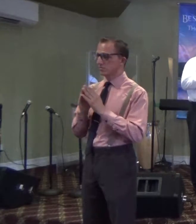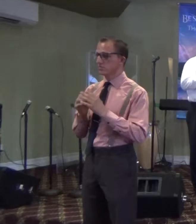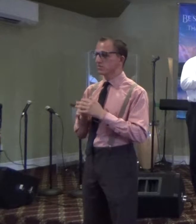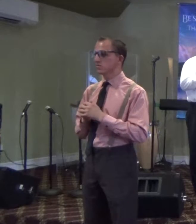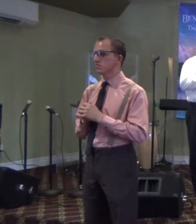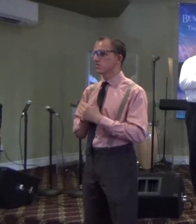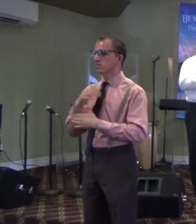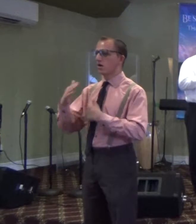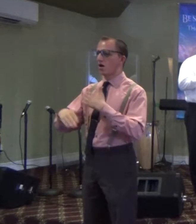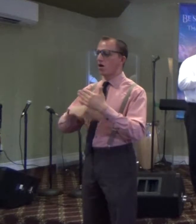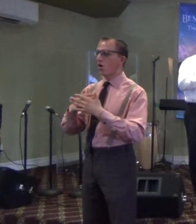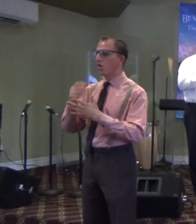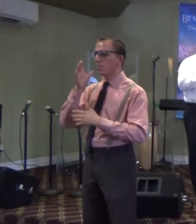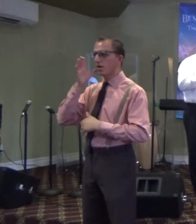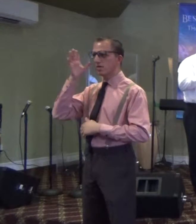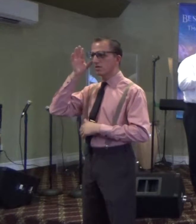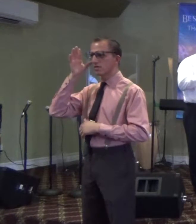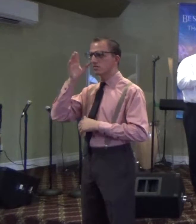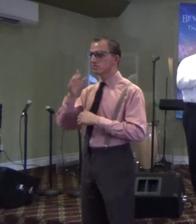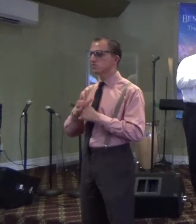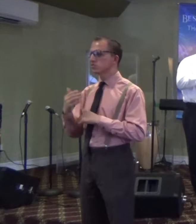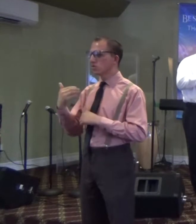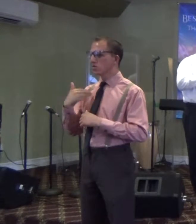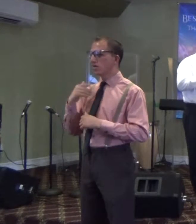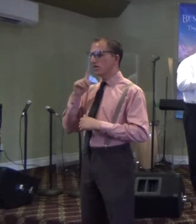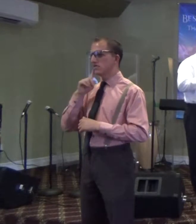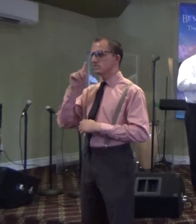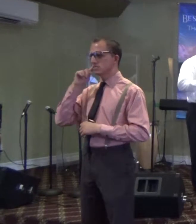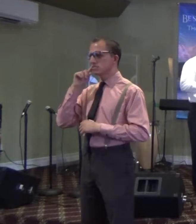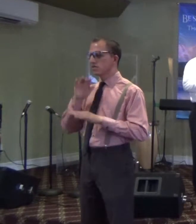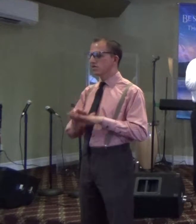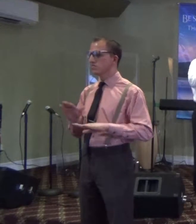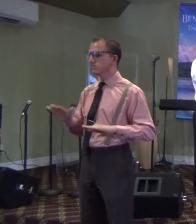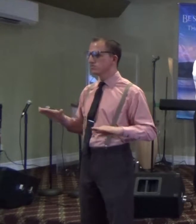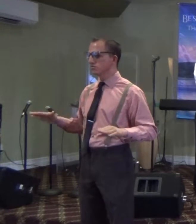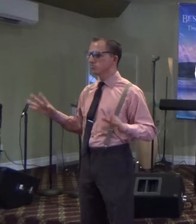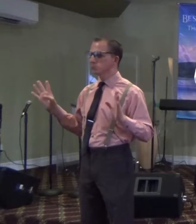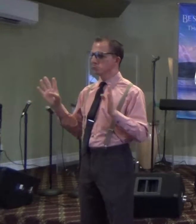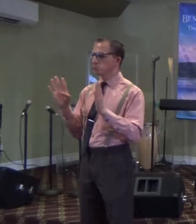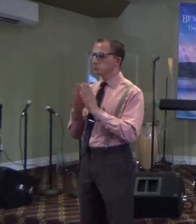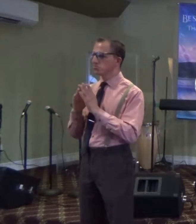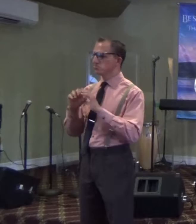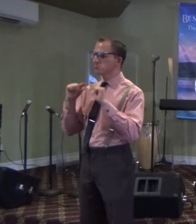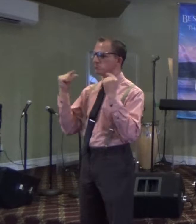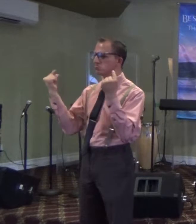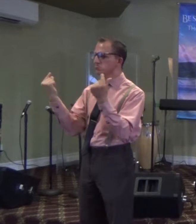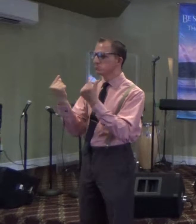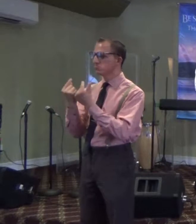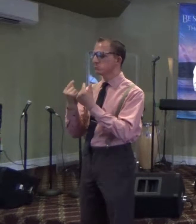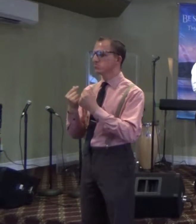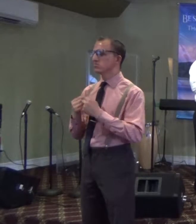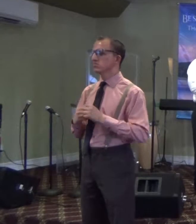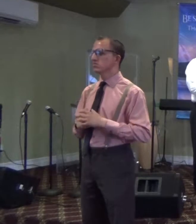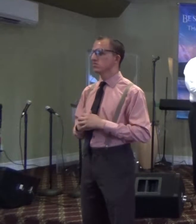together, todos los padres all the que fathers teníamos niños sordos, that we had deaf children,